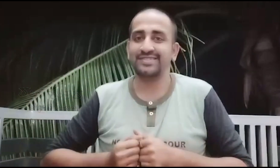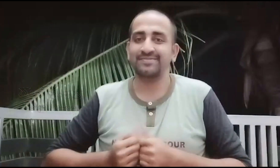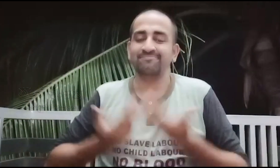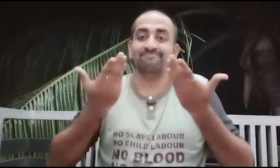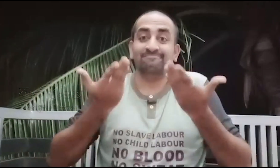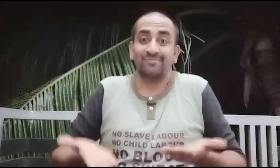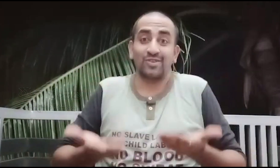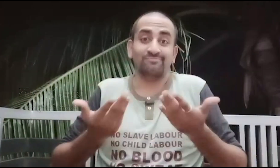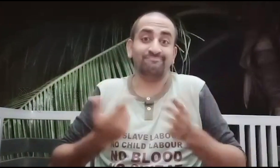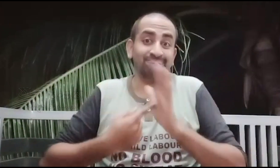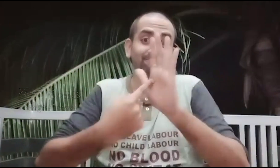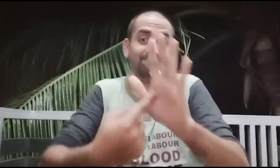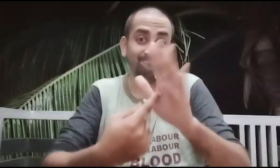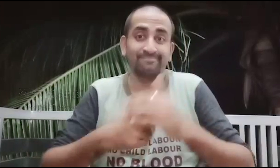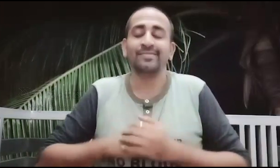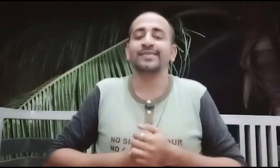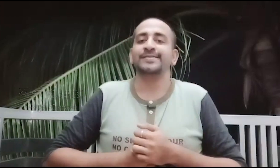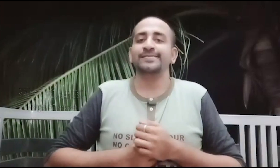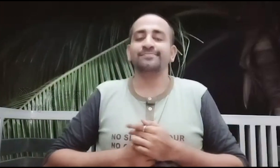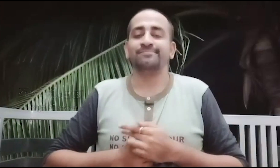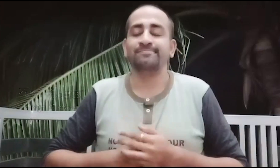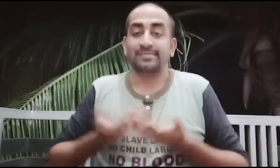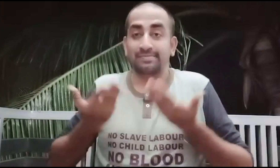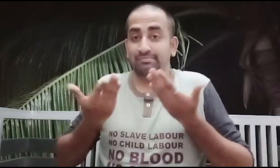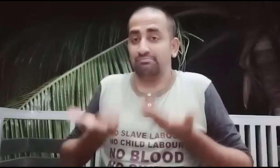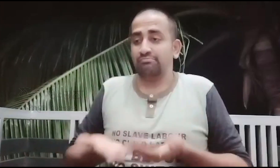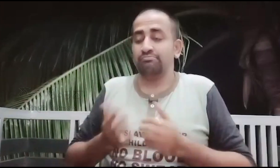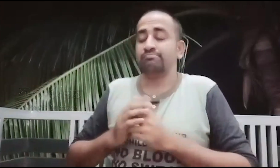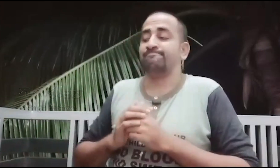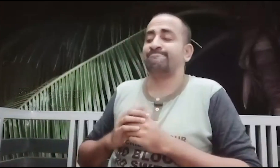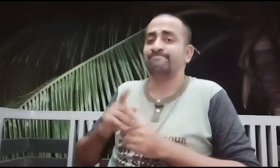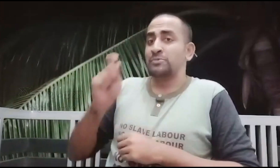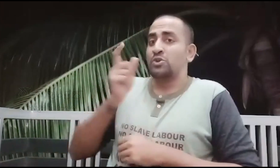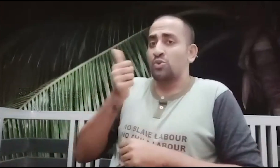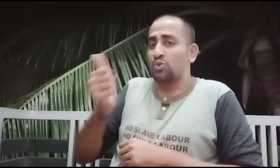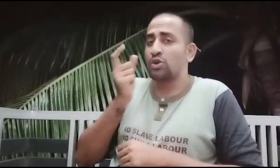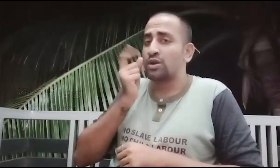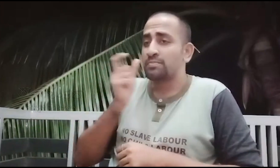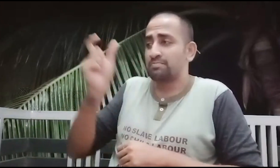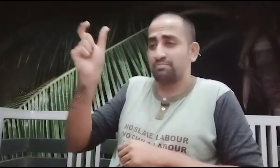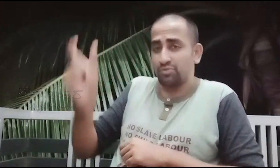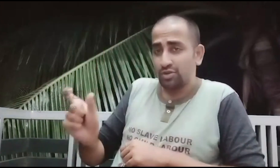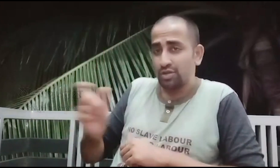excited. So, let's begin. There was once a man, a good